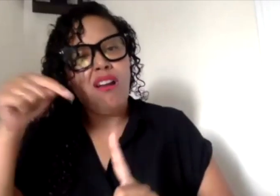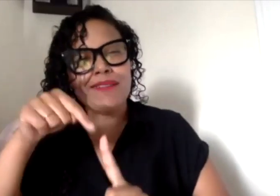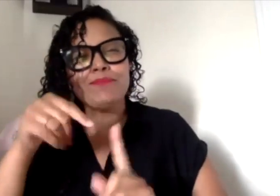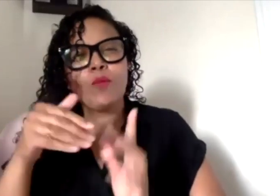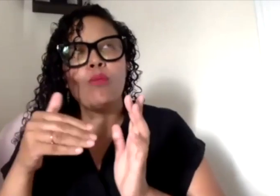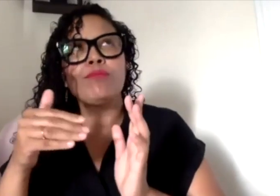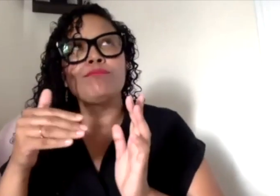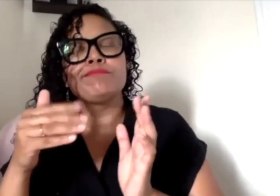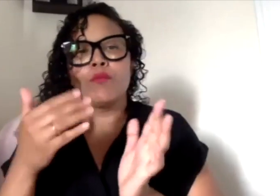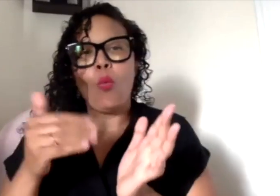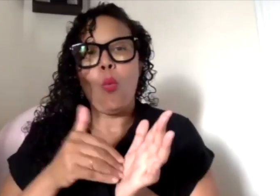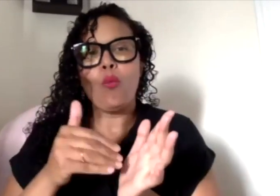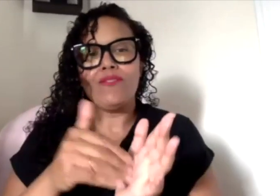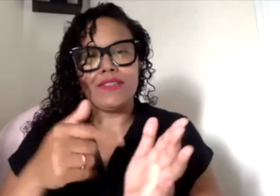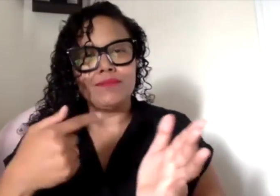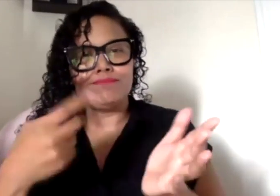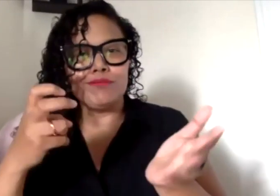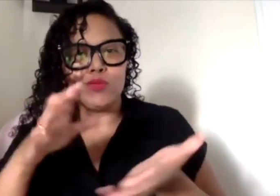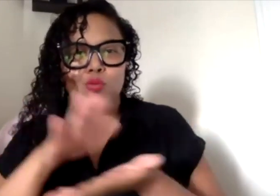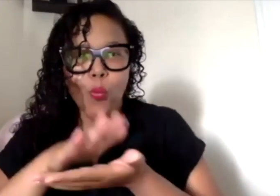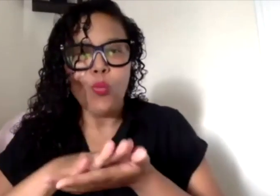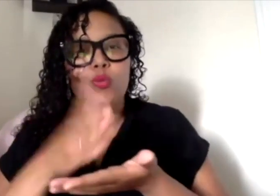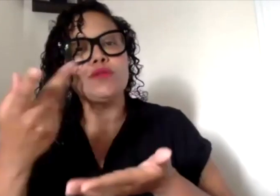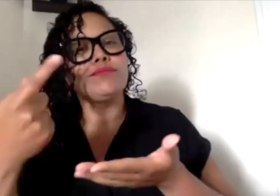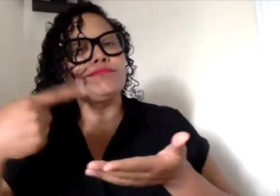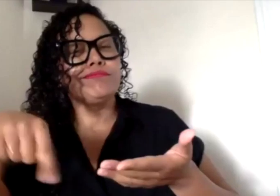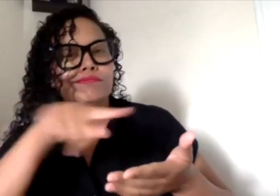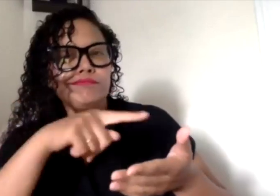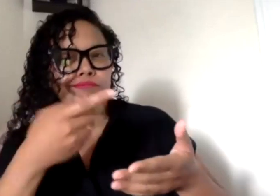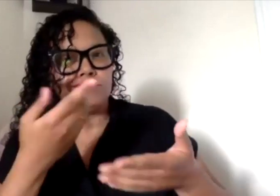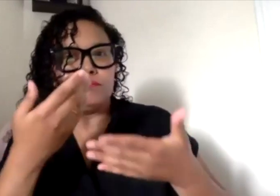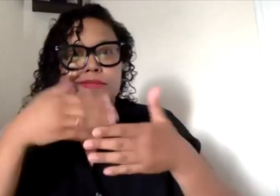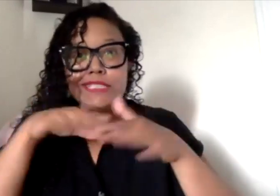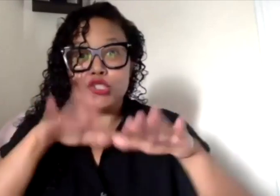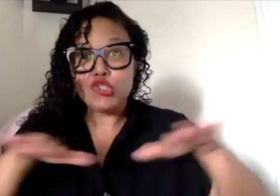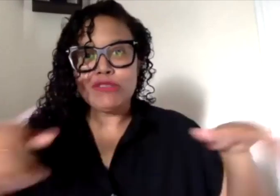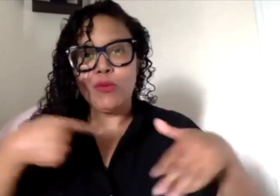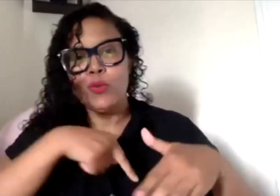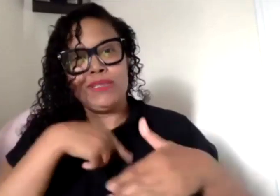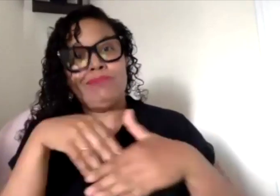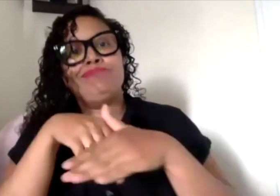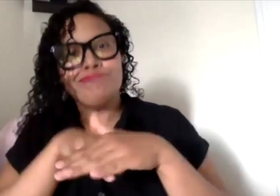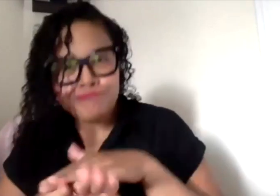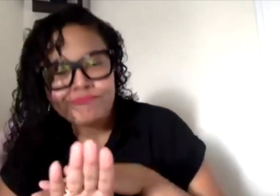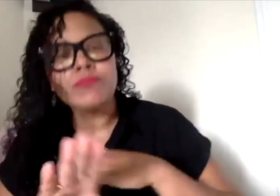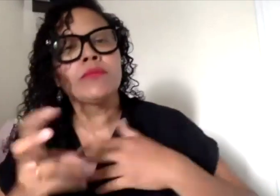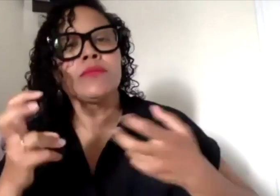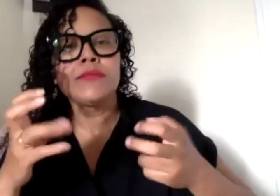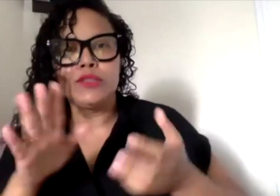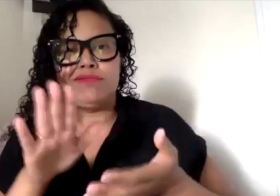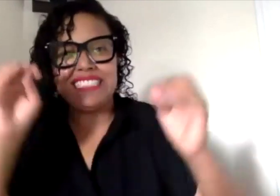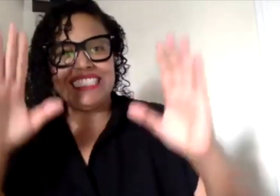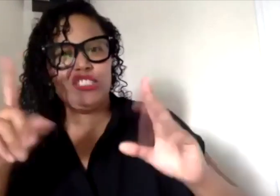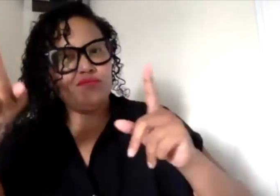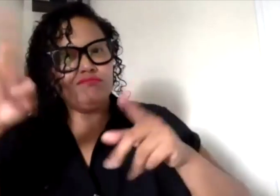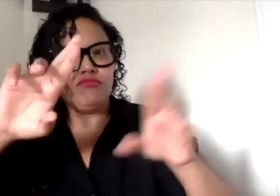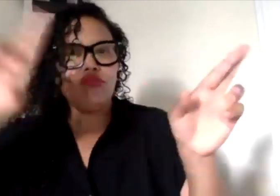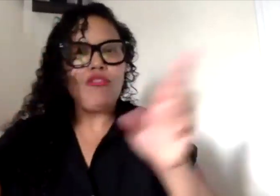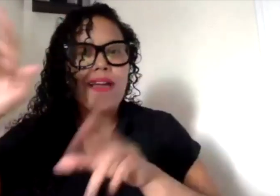Related to this particular pedagogy, oftentimes when we're in school, students enter the